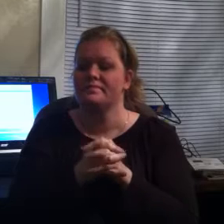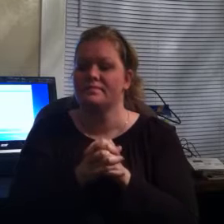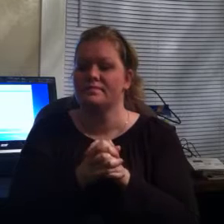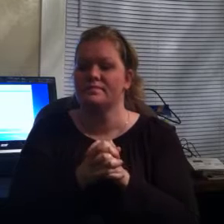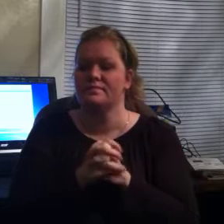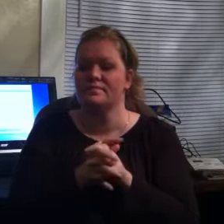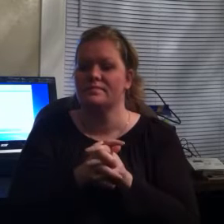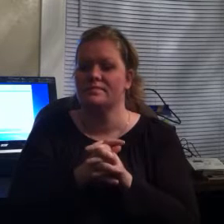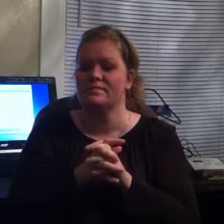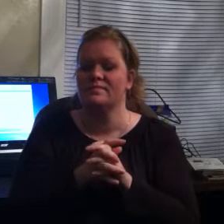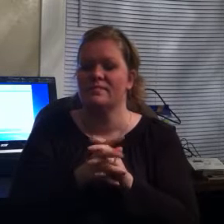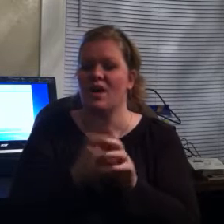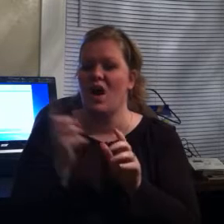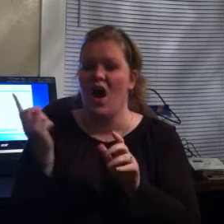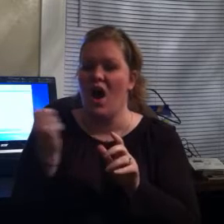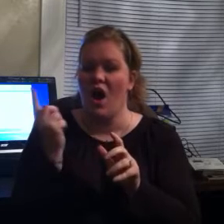and they always leave mad.